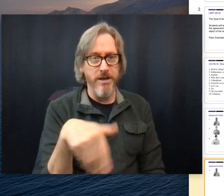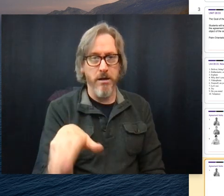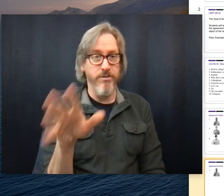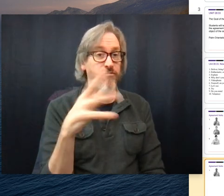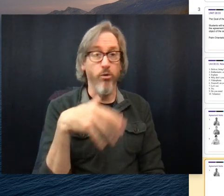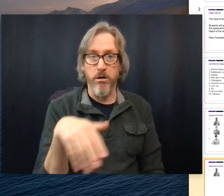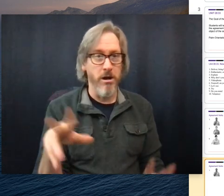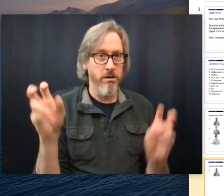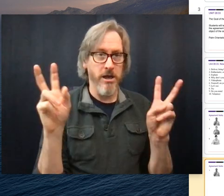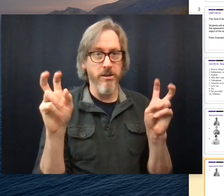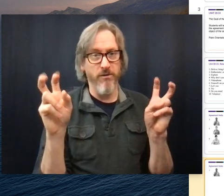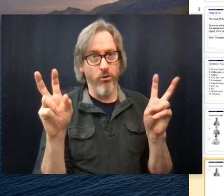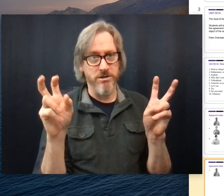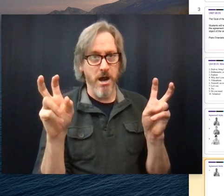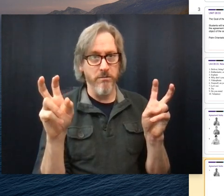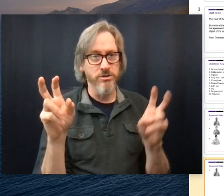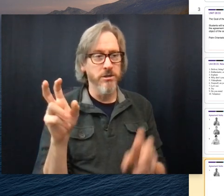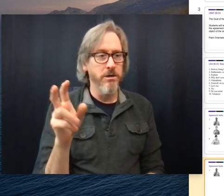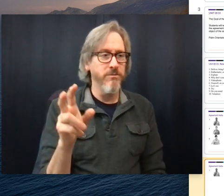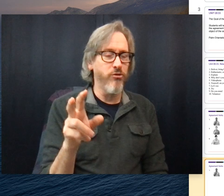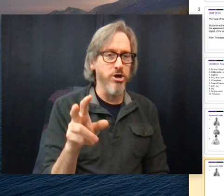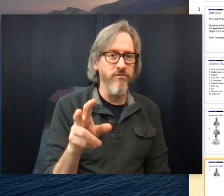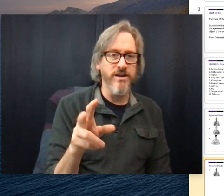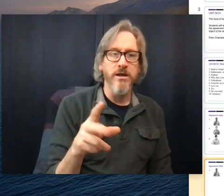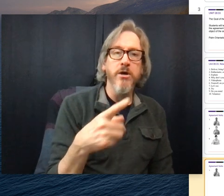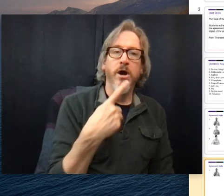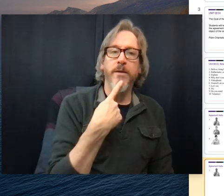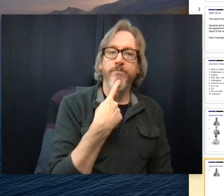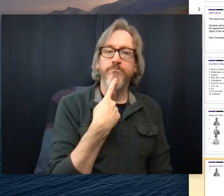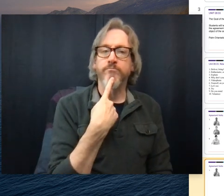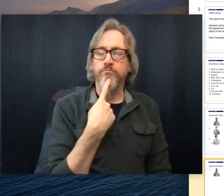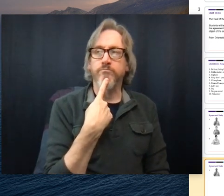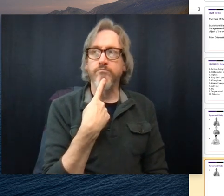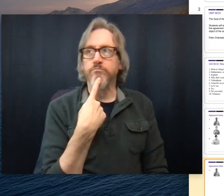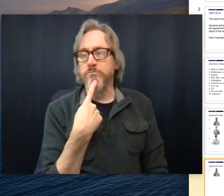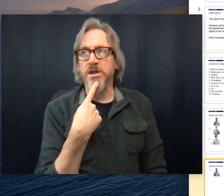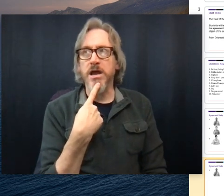even before times, before COVID,